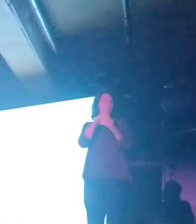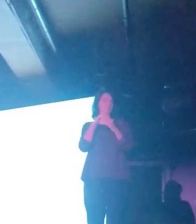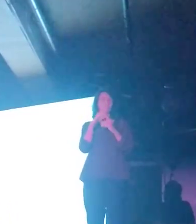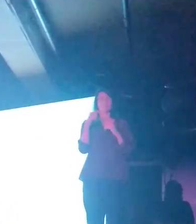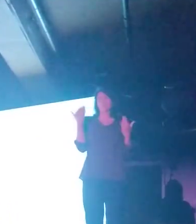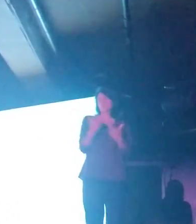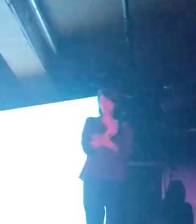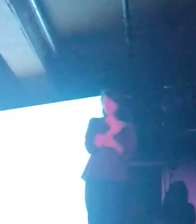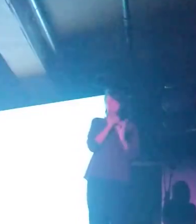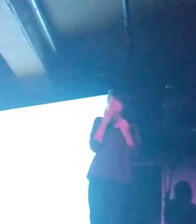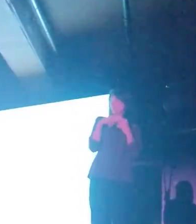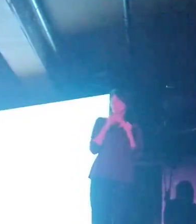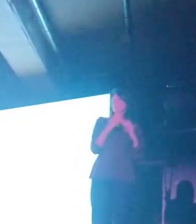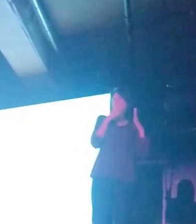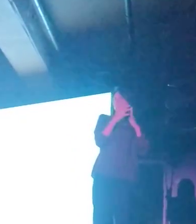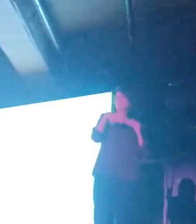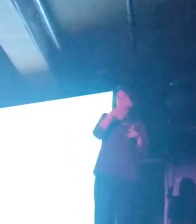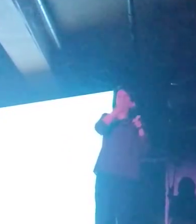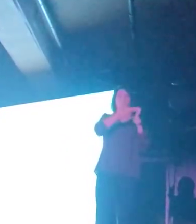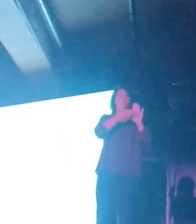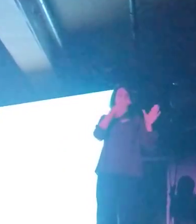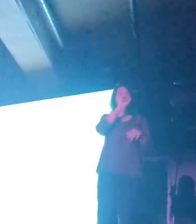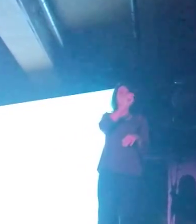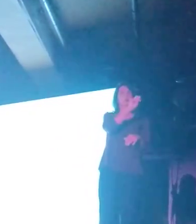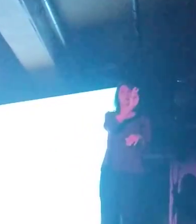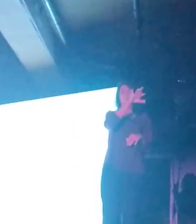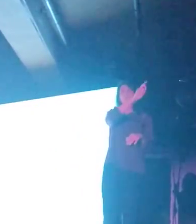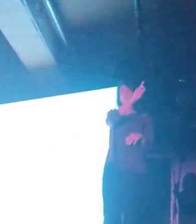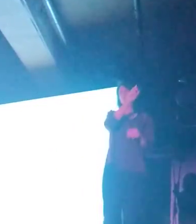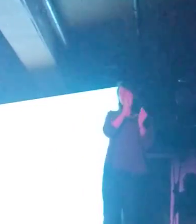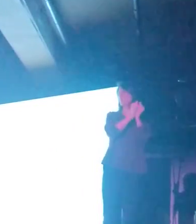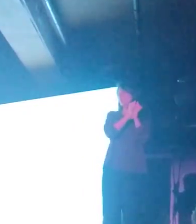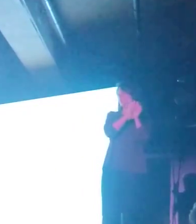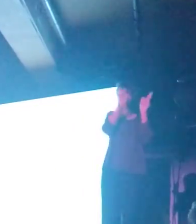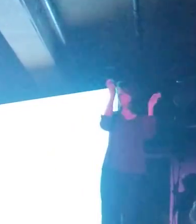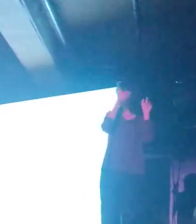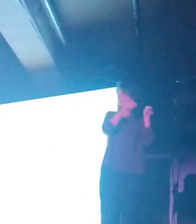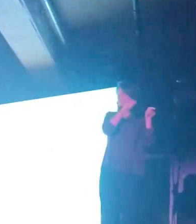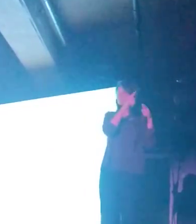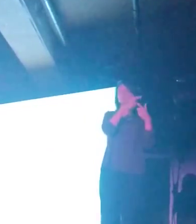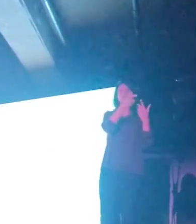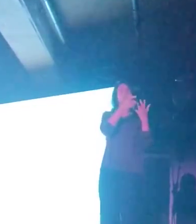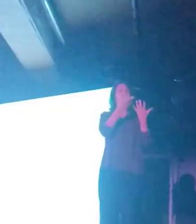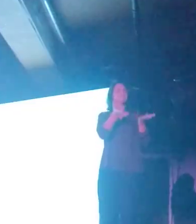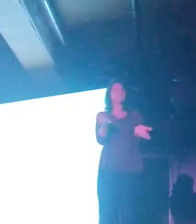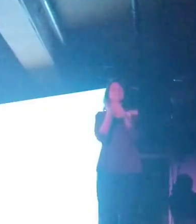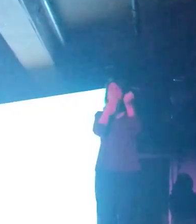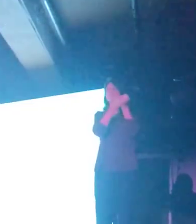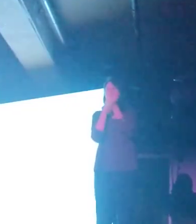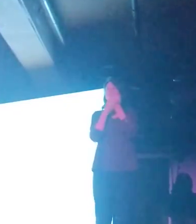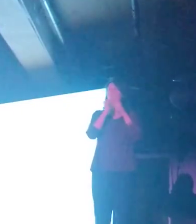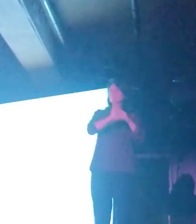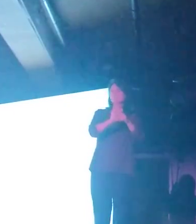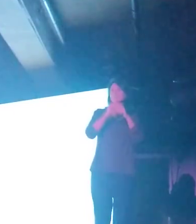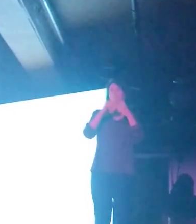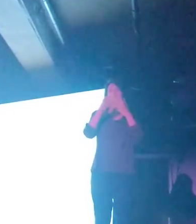called Onward Together, we've been supporting candidates and we've been supporting groups that recruit candidates and train candidates and campaign for